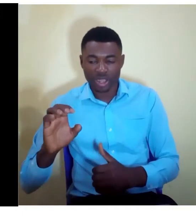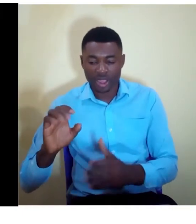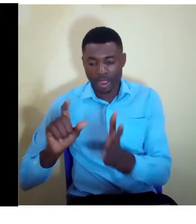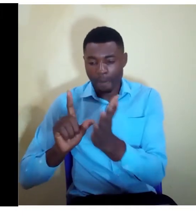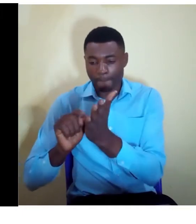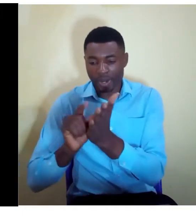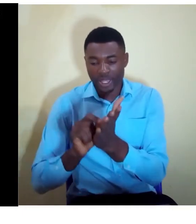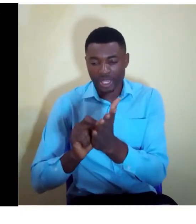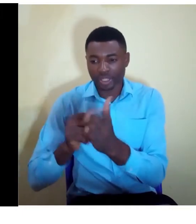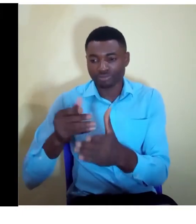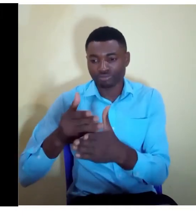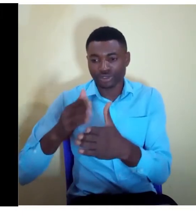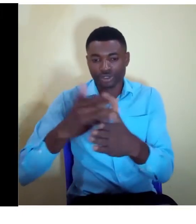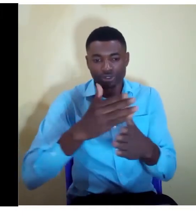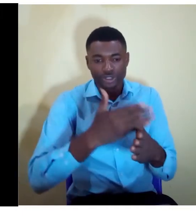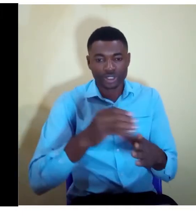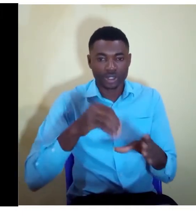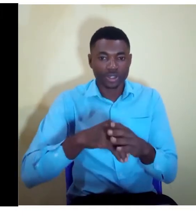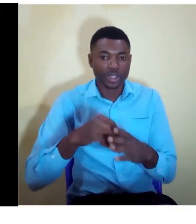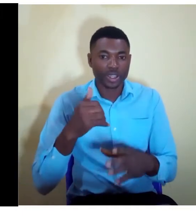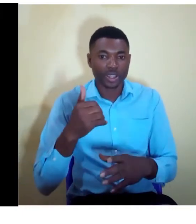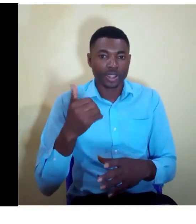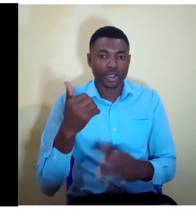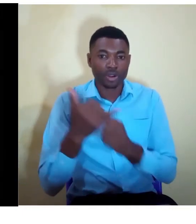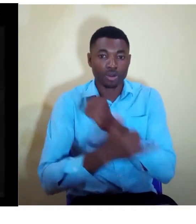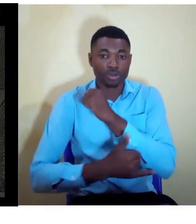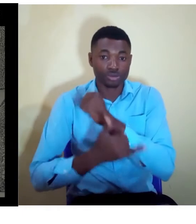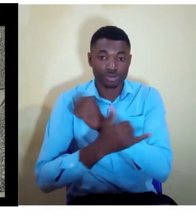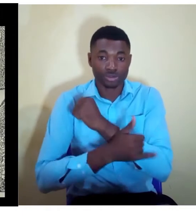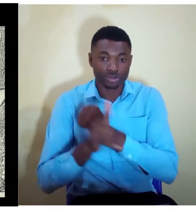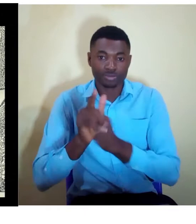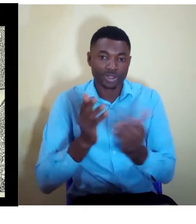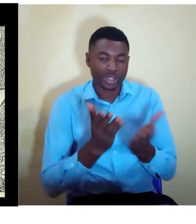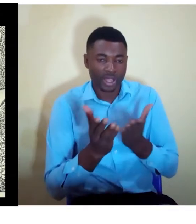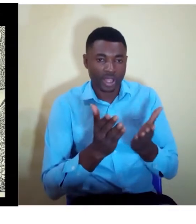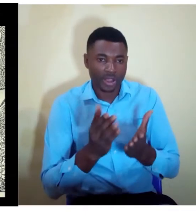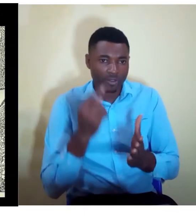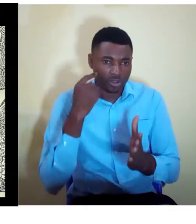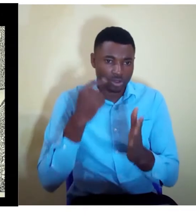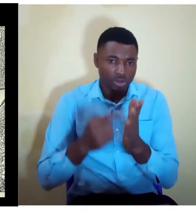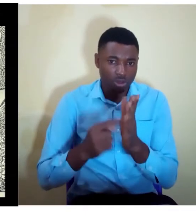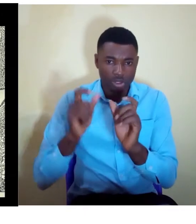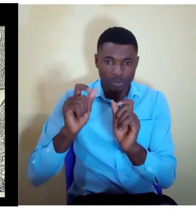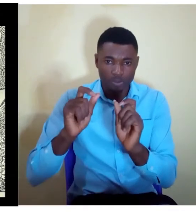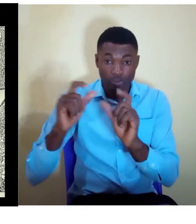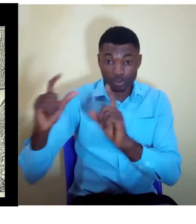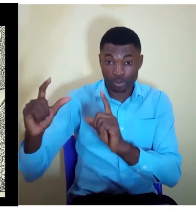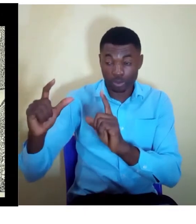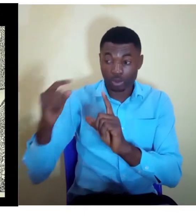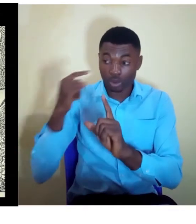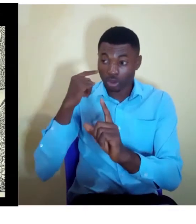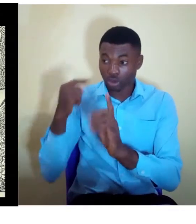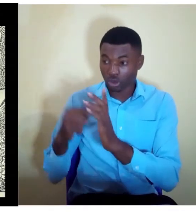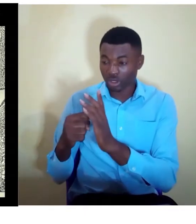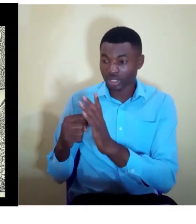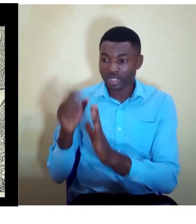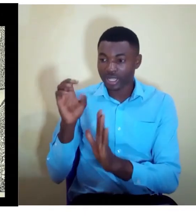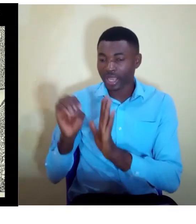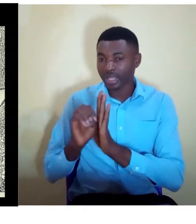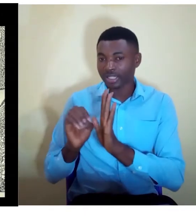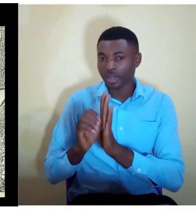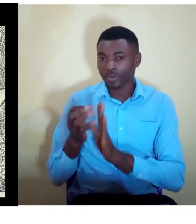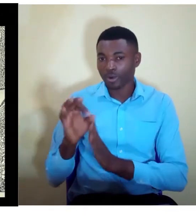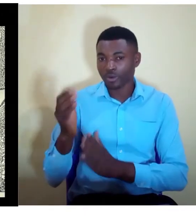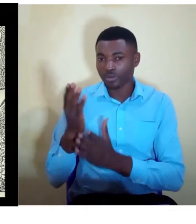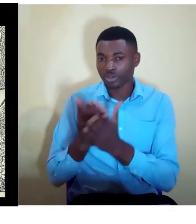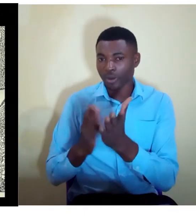he printed and distributed in countries where he served. Here we can see an